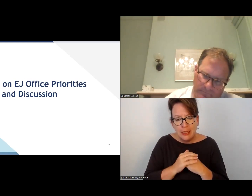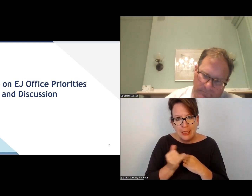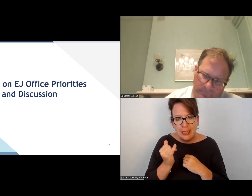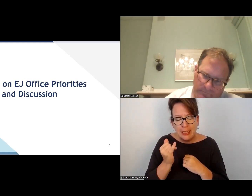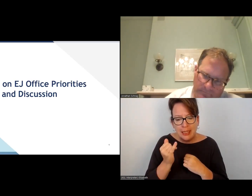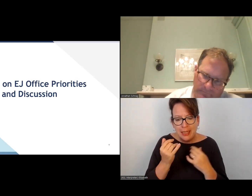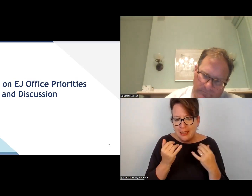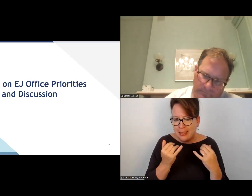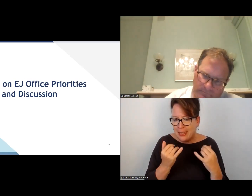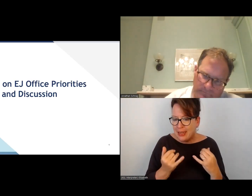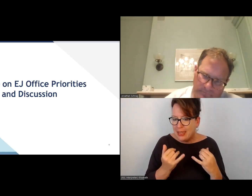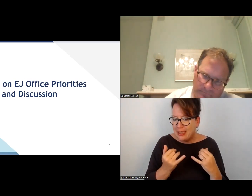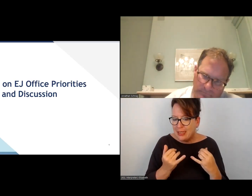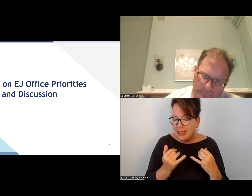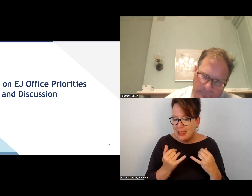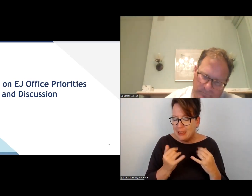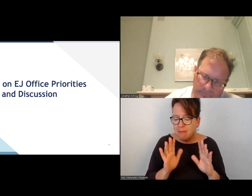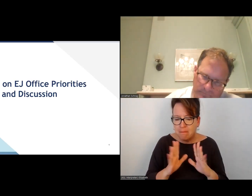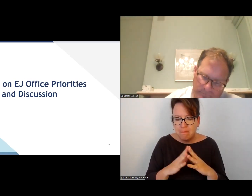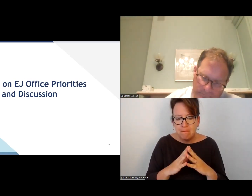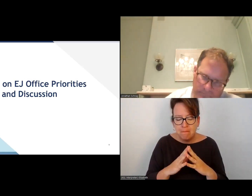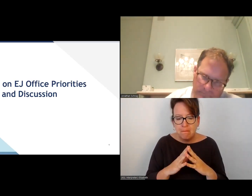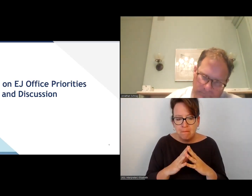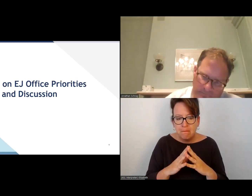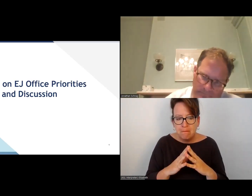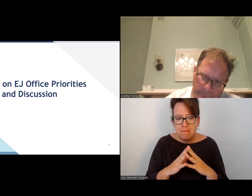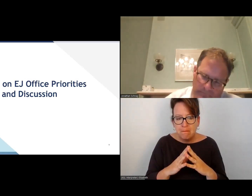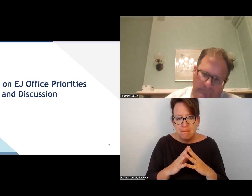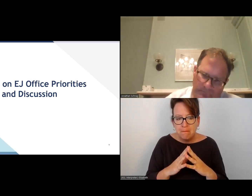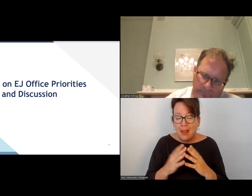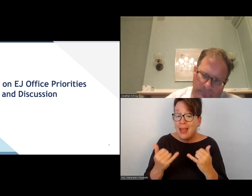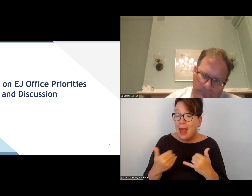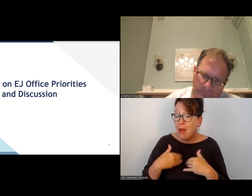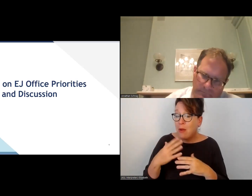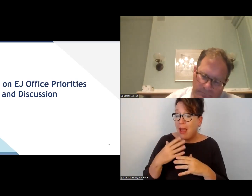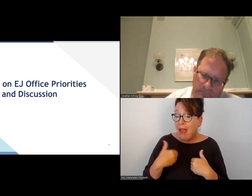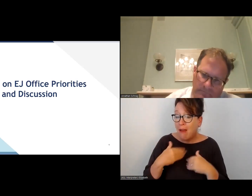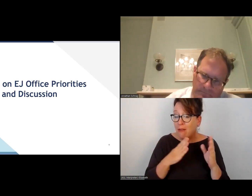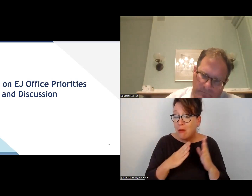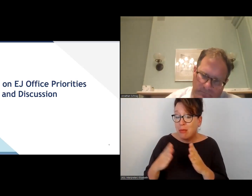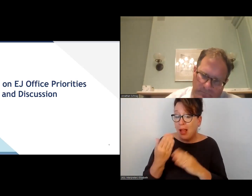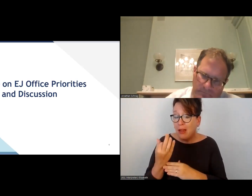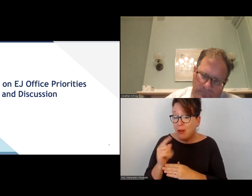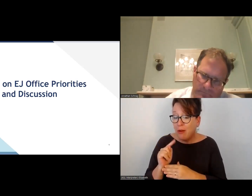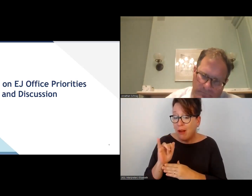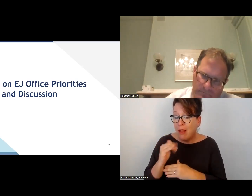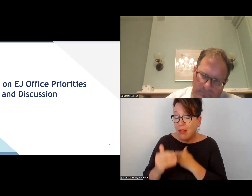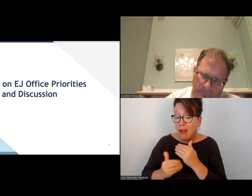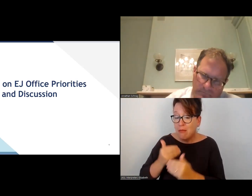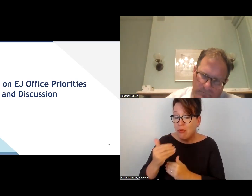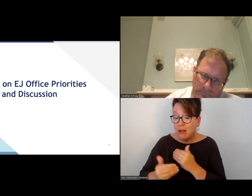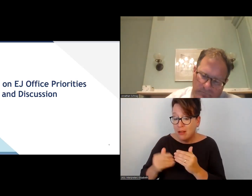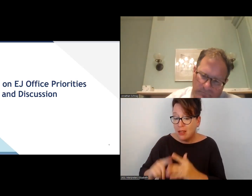is this additional now that we have received the planning grant and that process has started, is the implementation